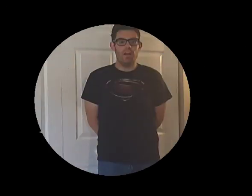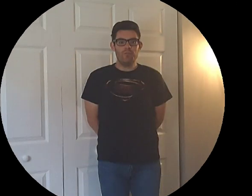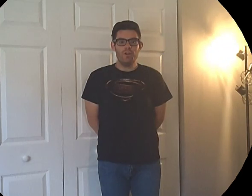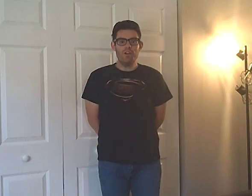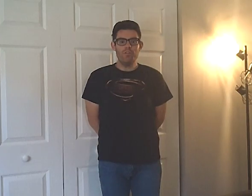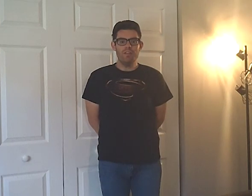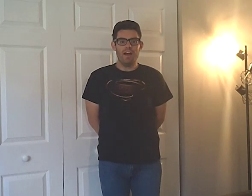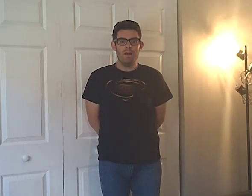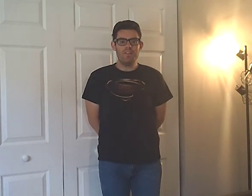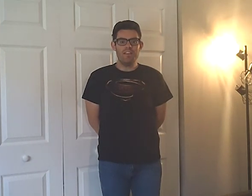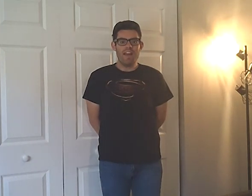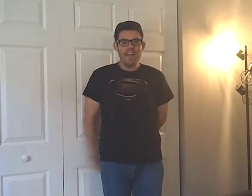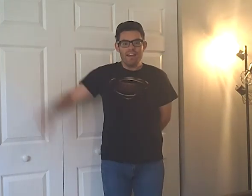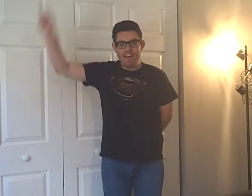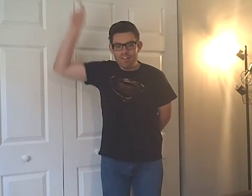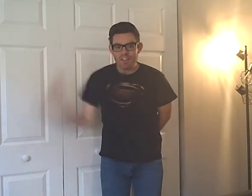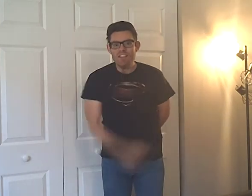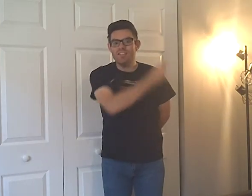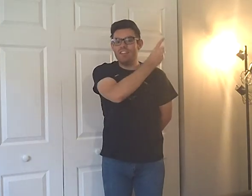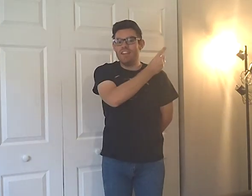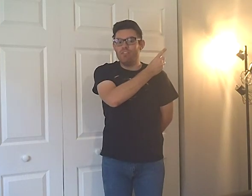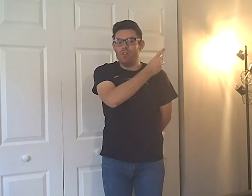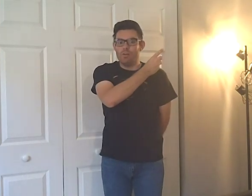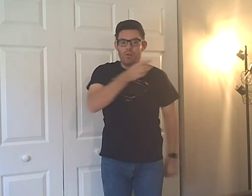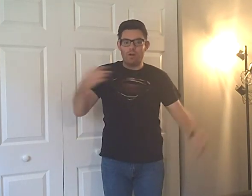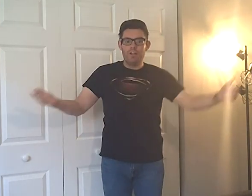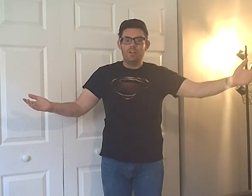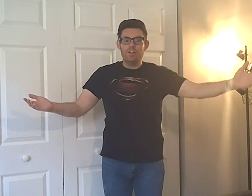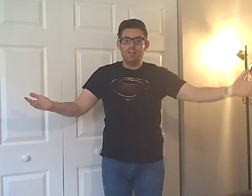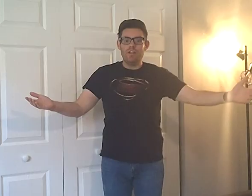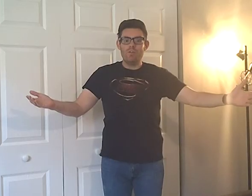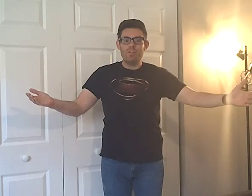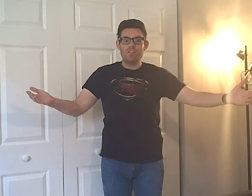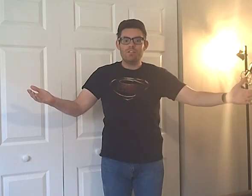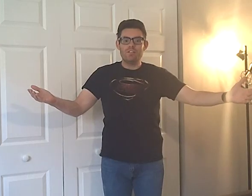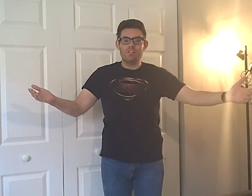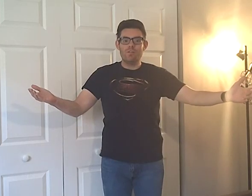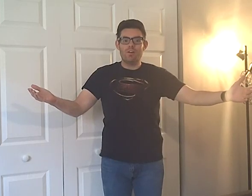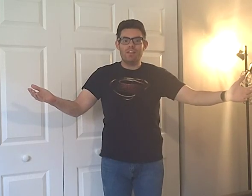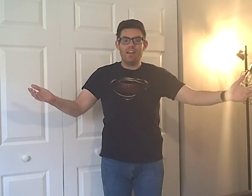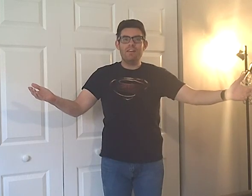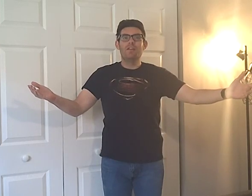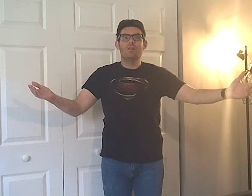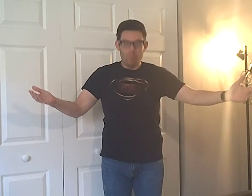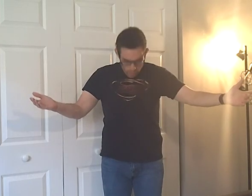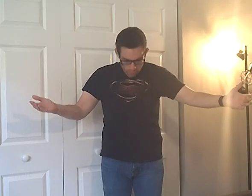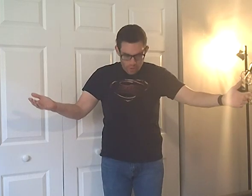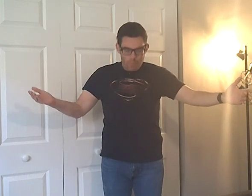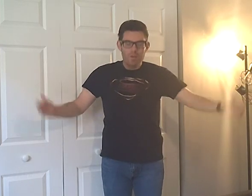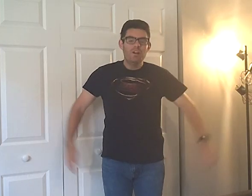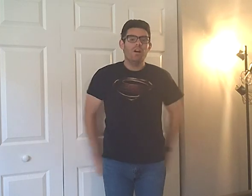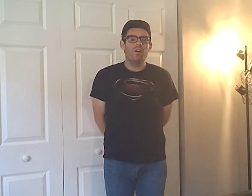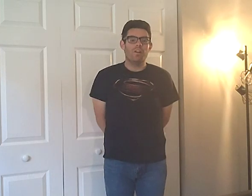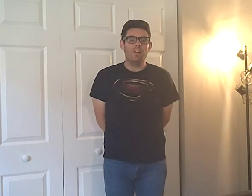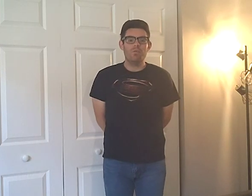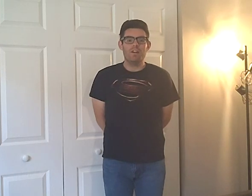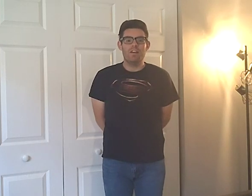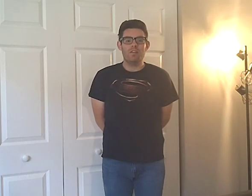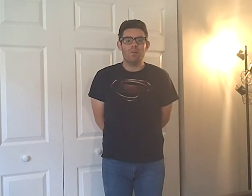Good afternoon, I'm TK, and this is TK's video blog. Good to have you with us, good to see you all again. Welcome. Alright, now that we got that out of the way,